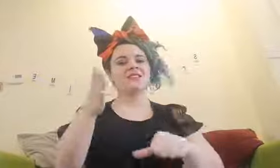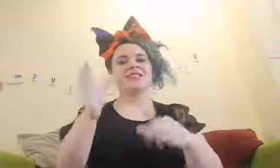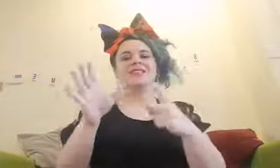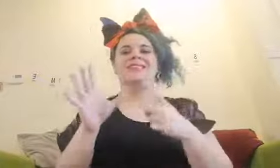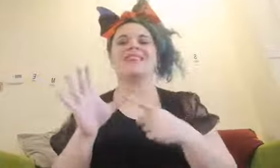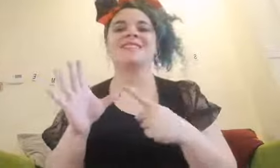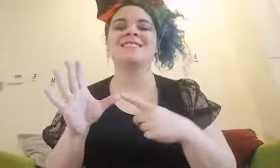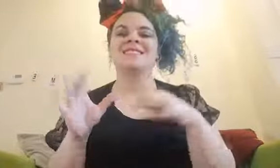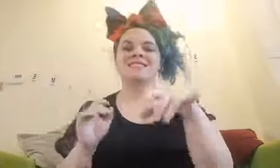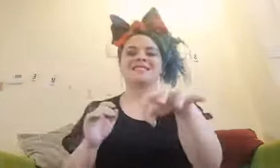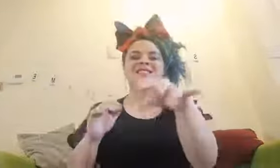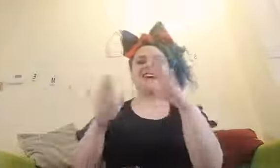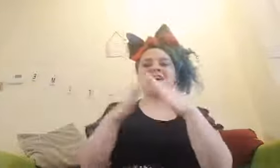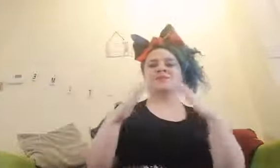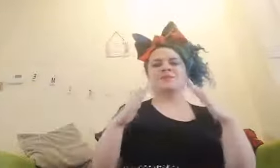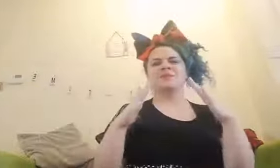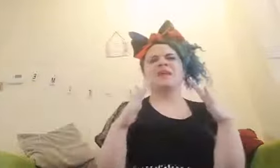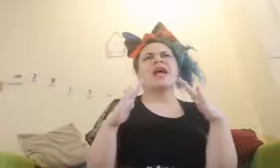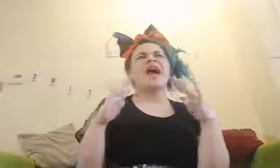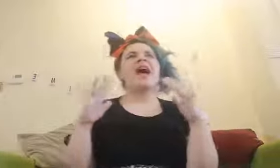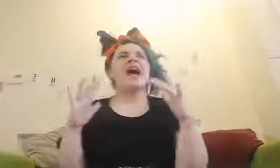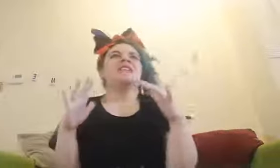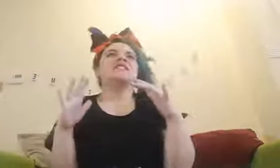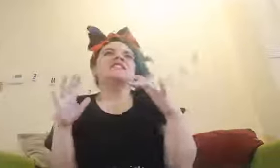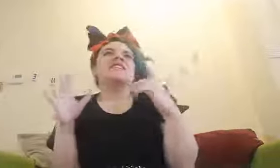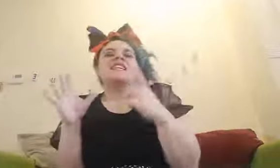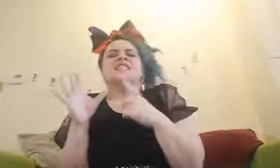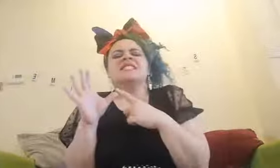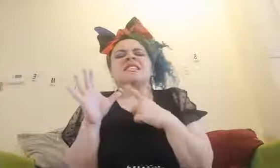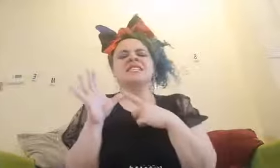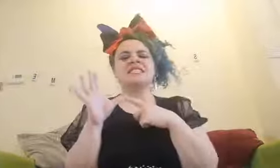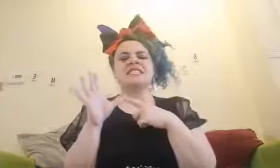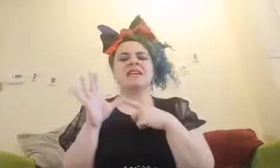in Anansi's house. And Anansi,